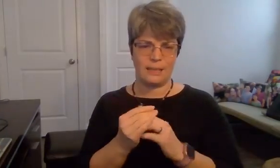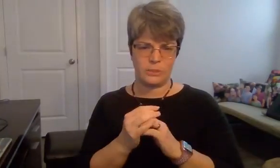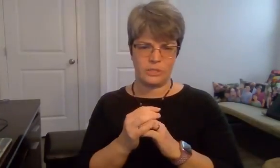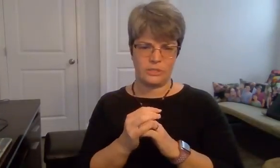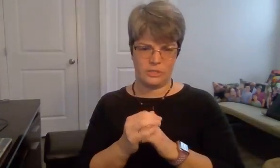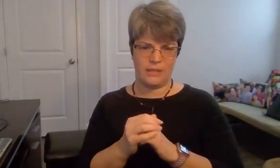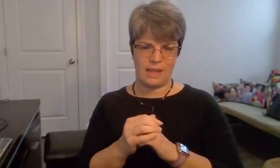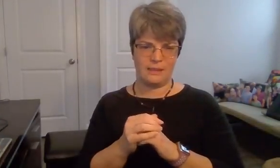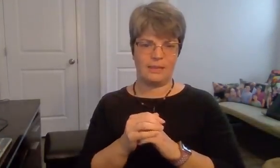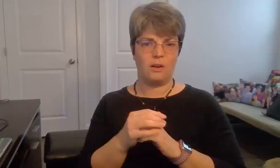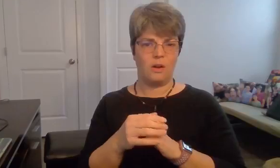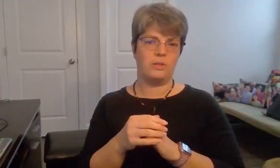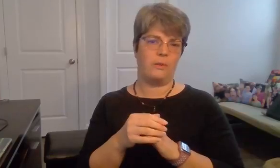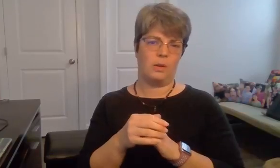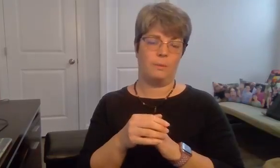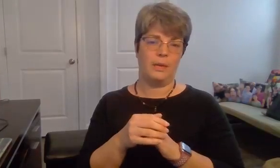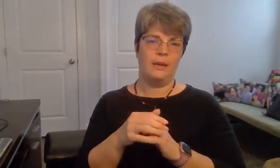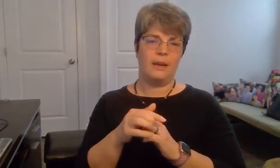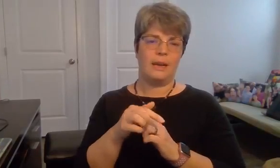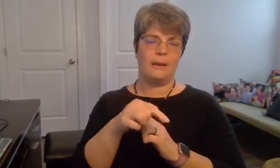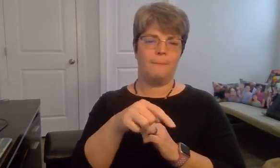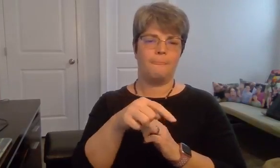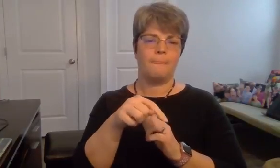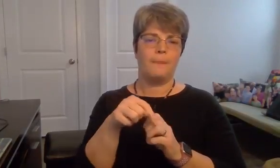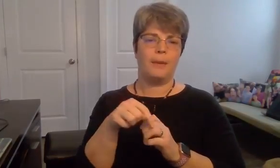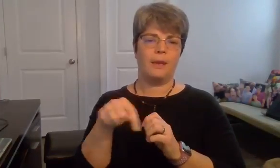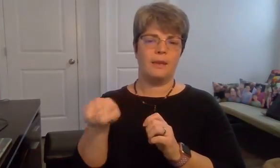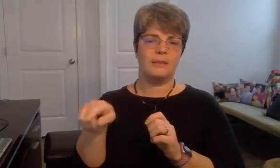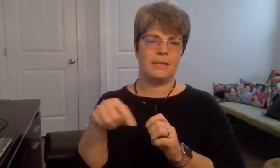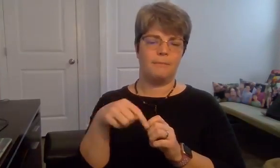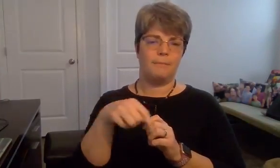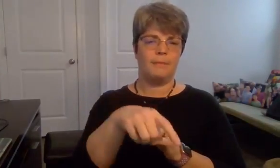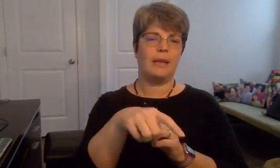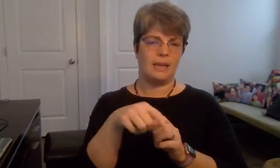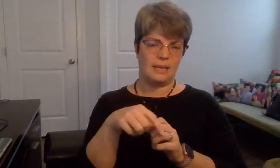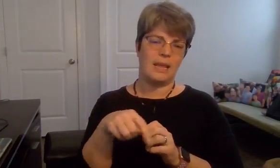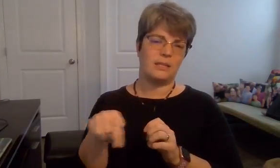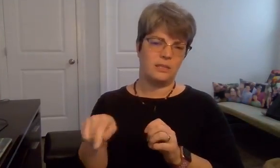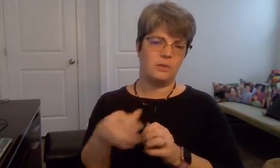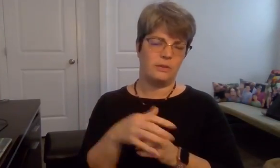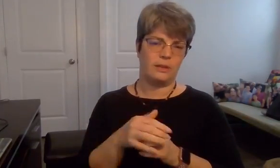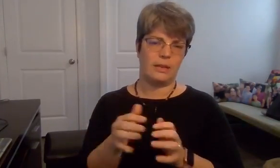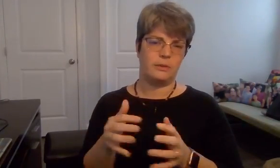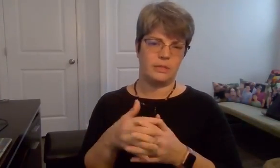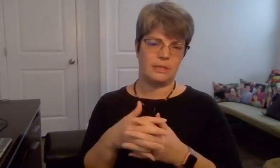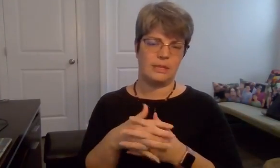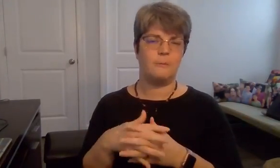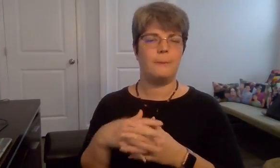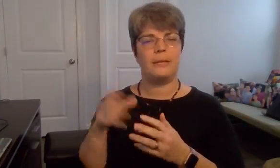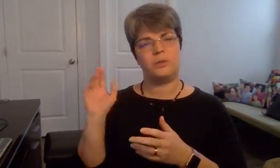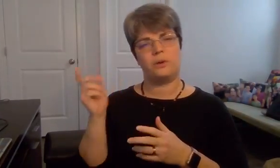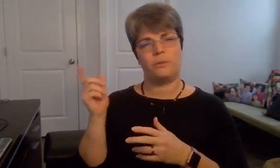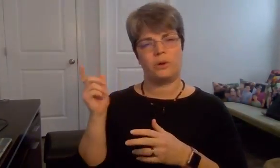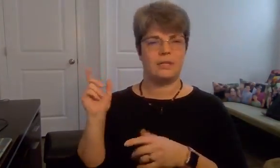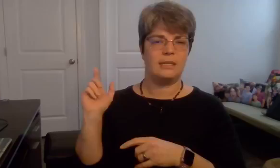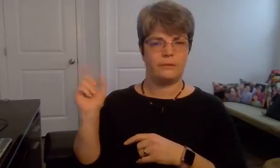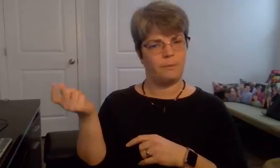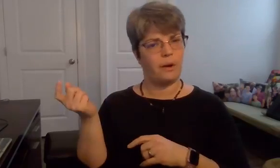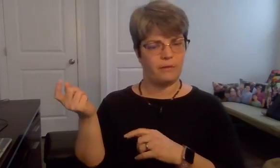language to that can also help, because it, again, connects the two different languages and can help them. It sort of works in a different part of the